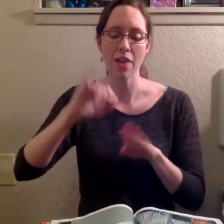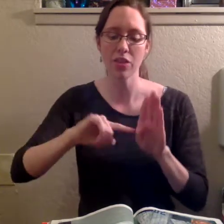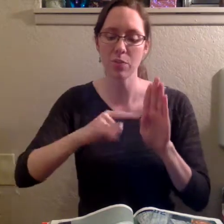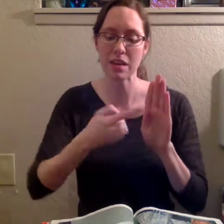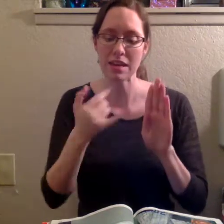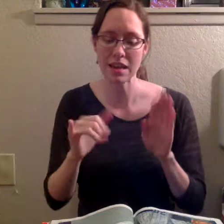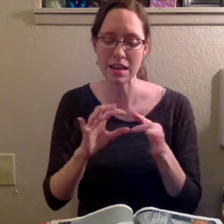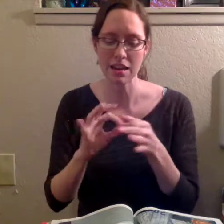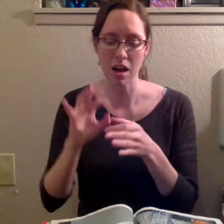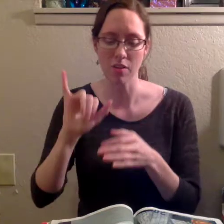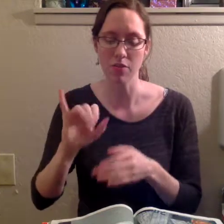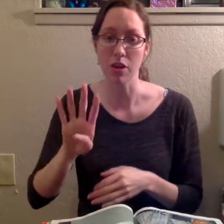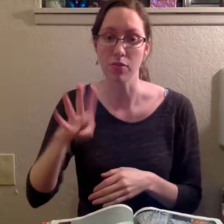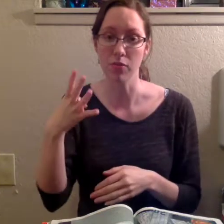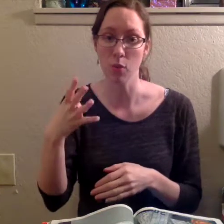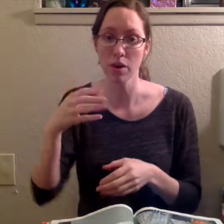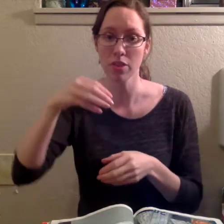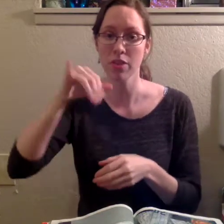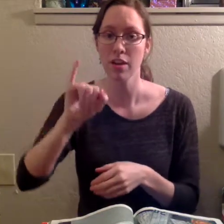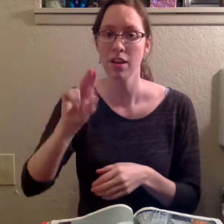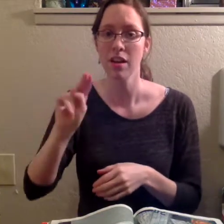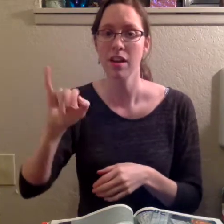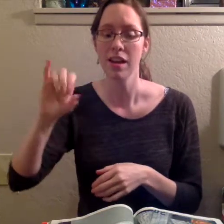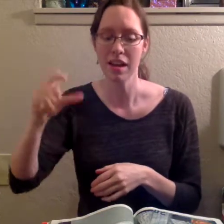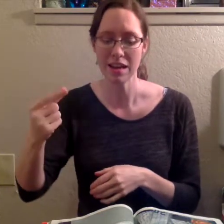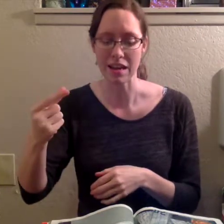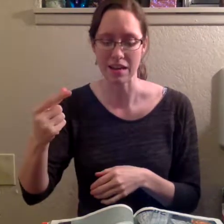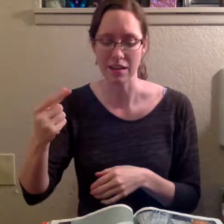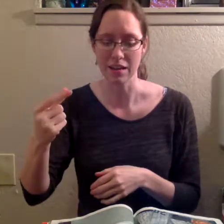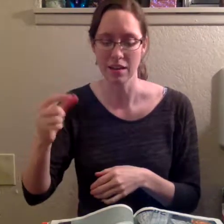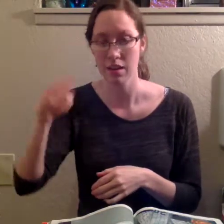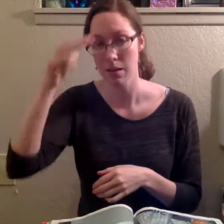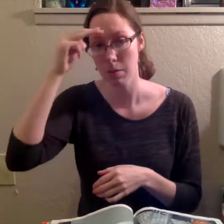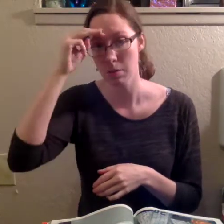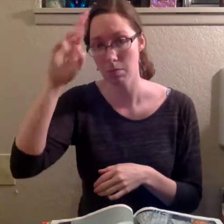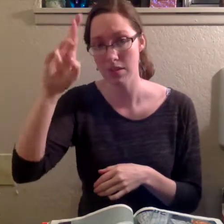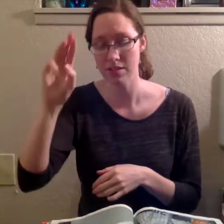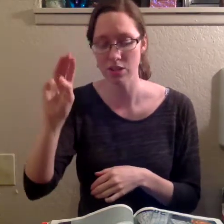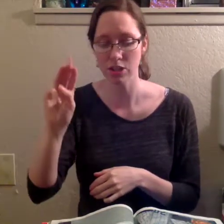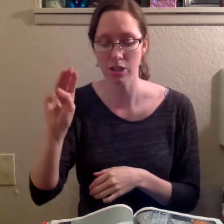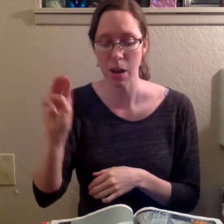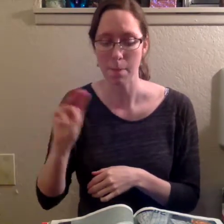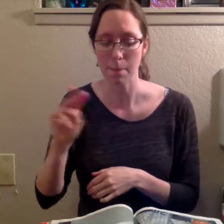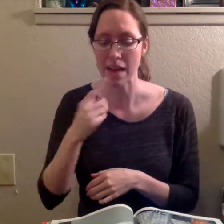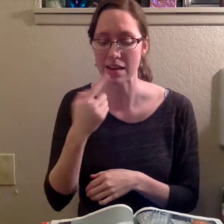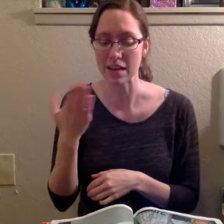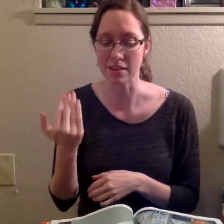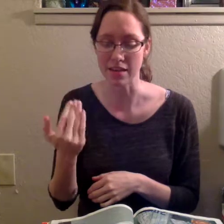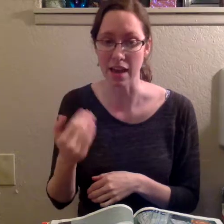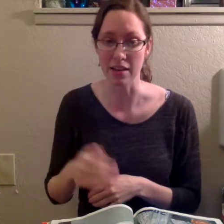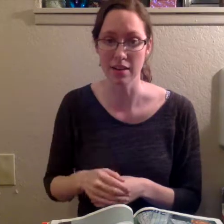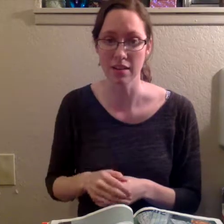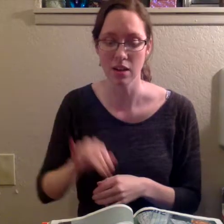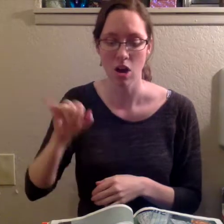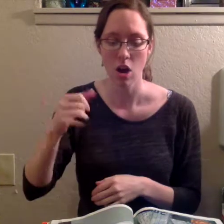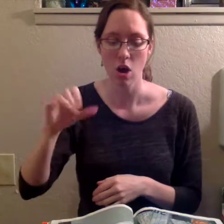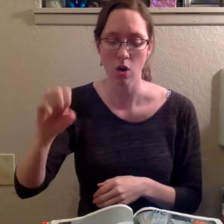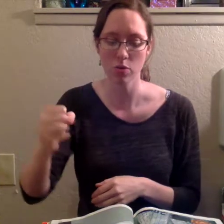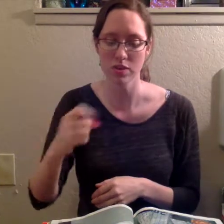the beginning of the fourth inning," Mr. Mendez said.